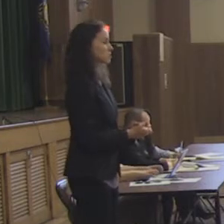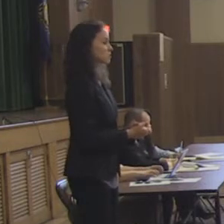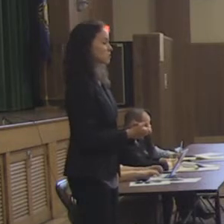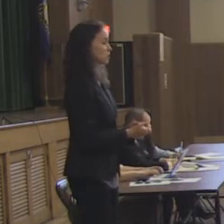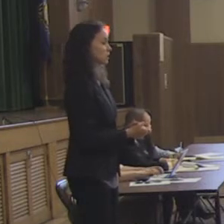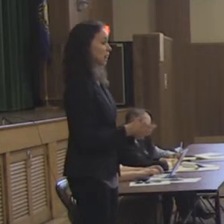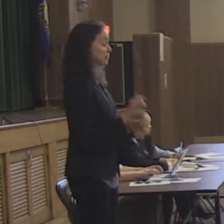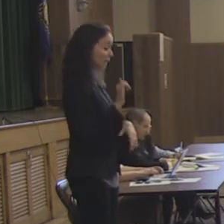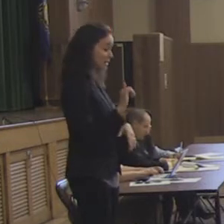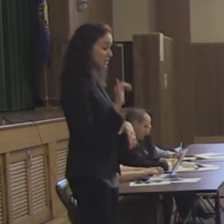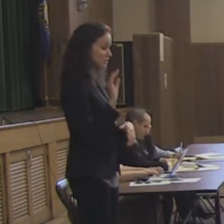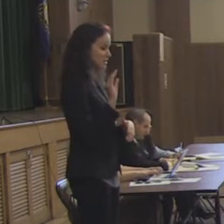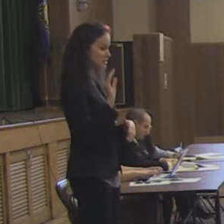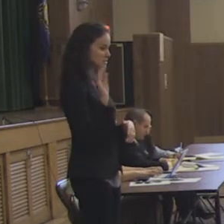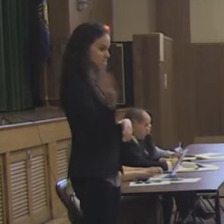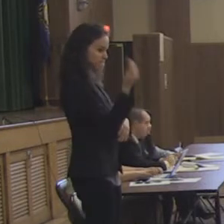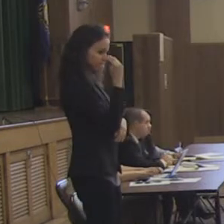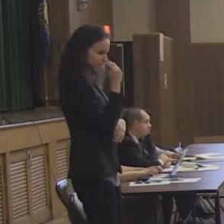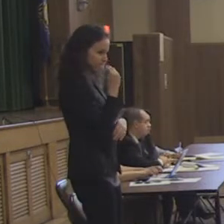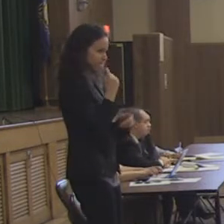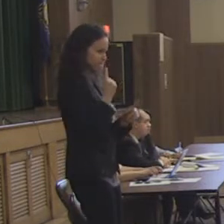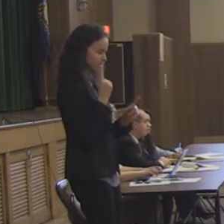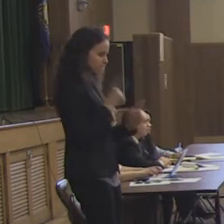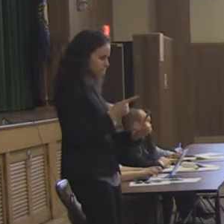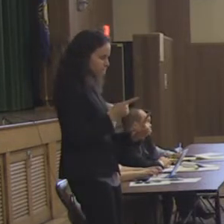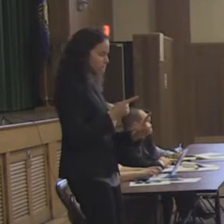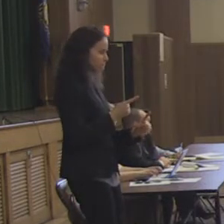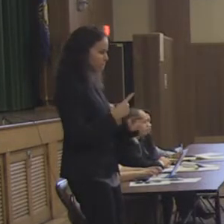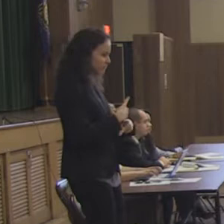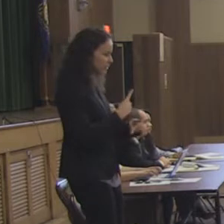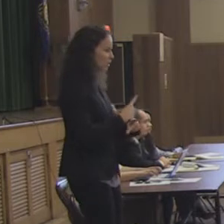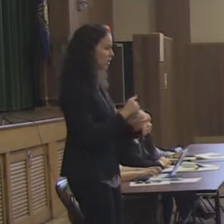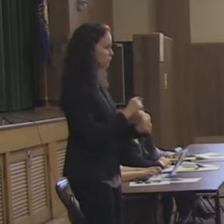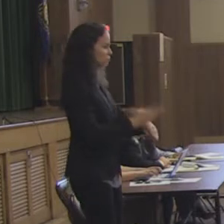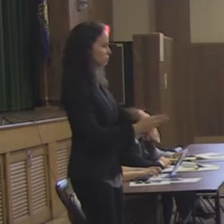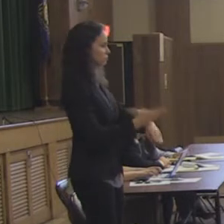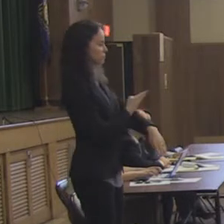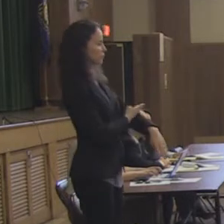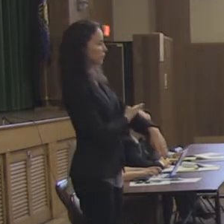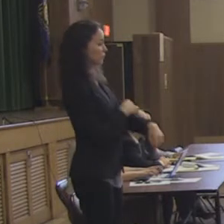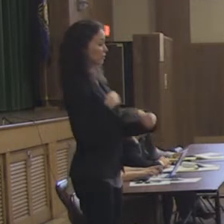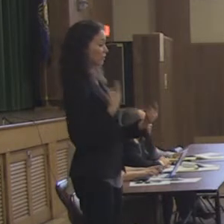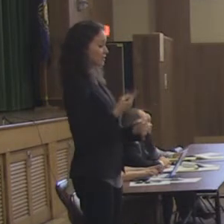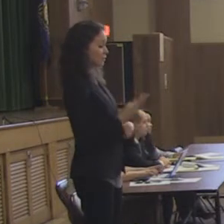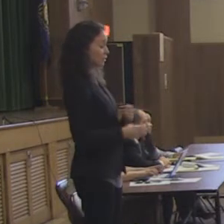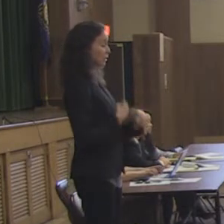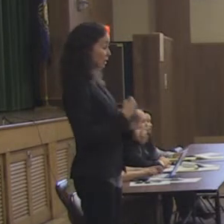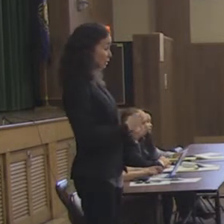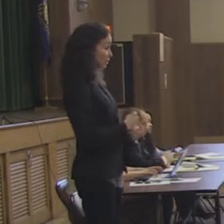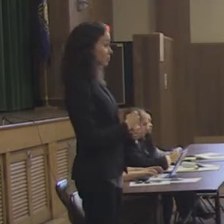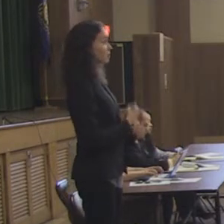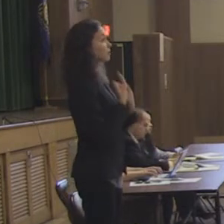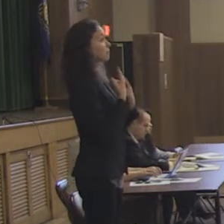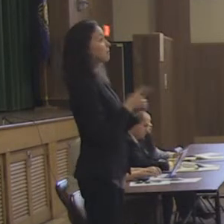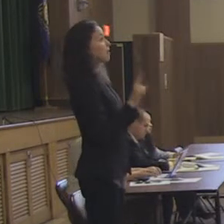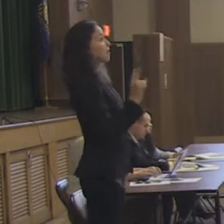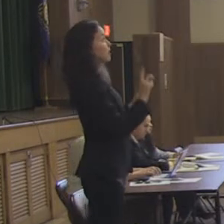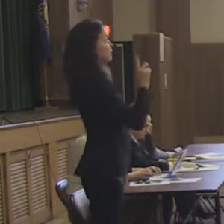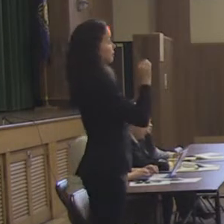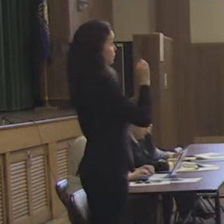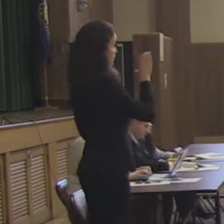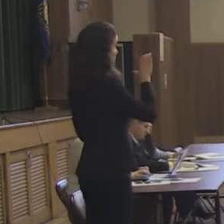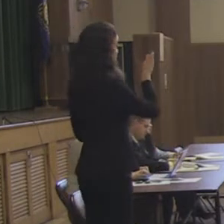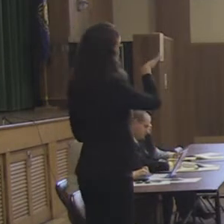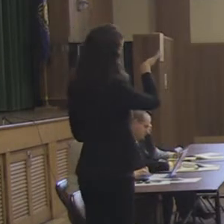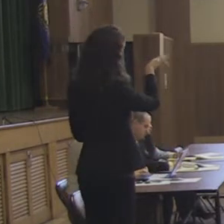for the last couple of years, and believe it or not, it gotten the attention of the Department of Corrections, so that now